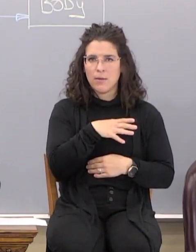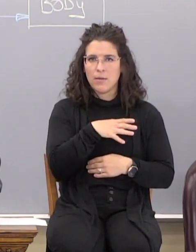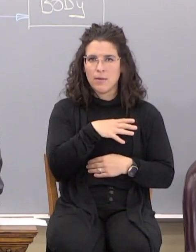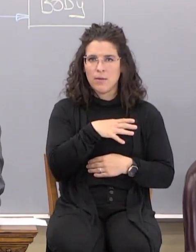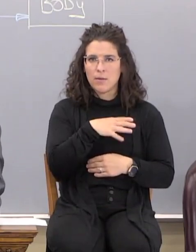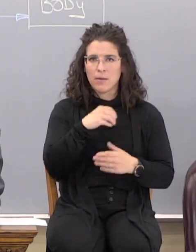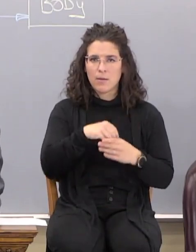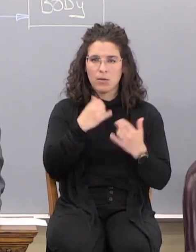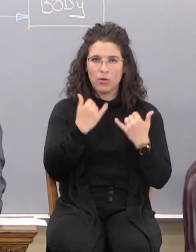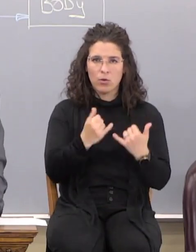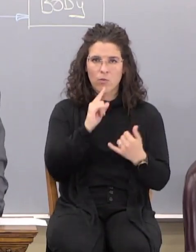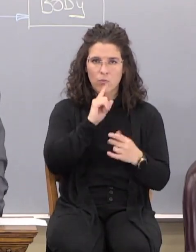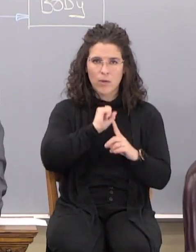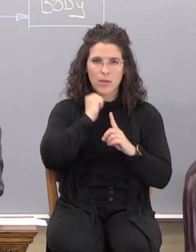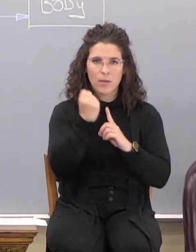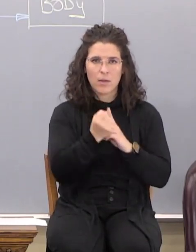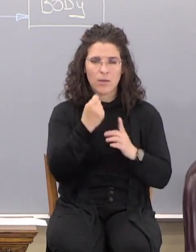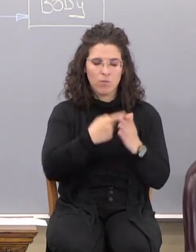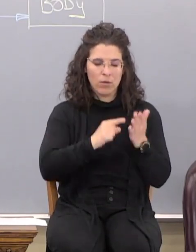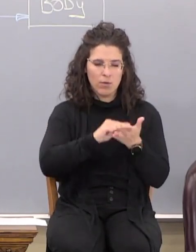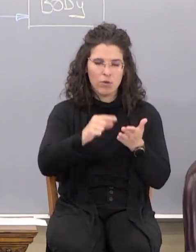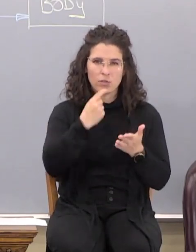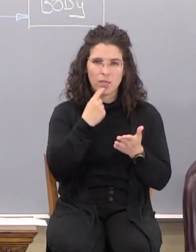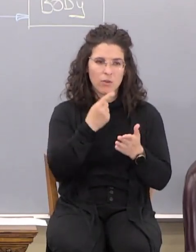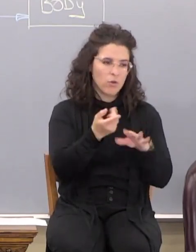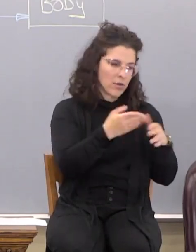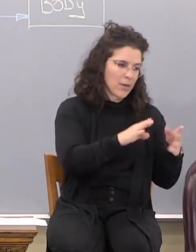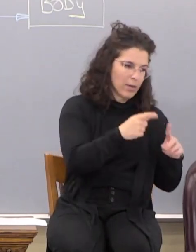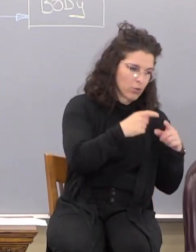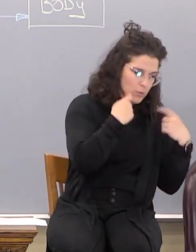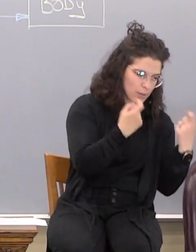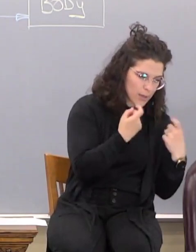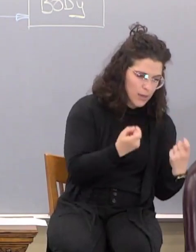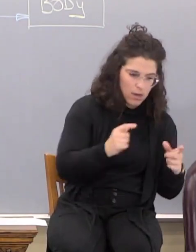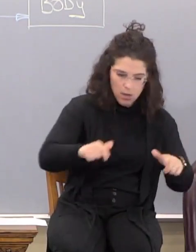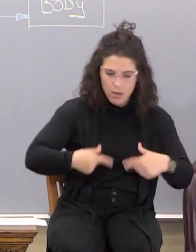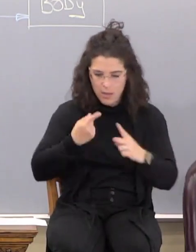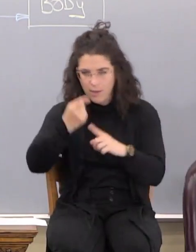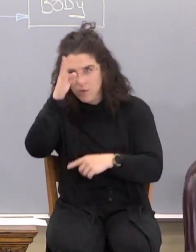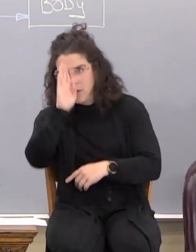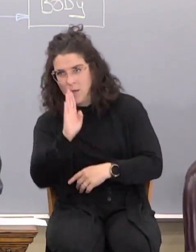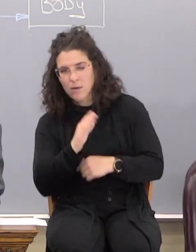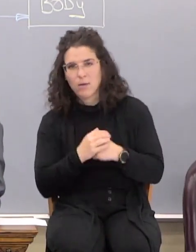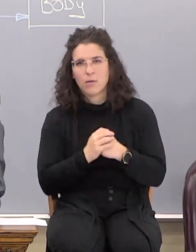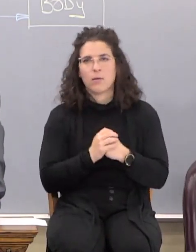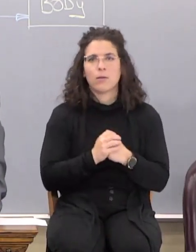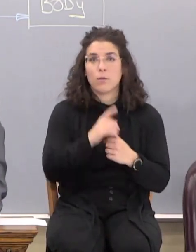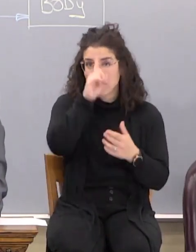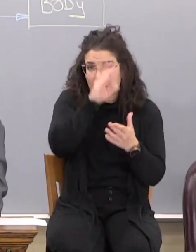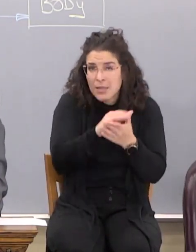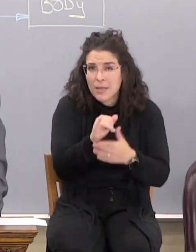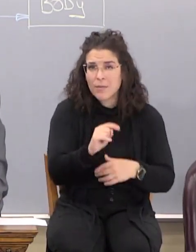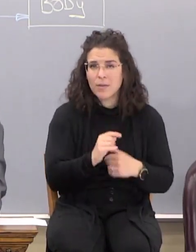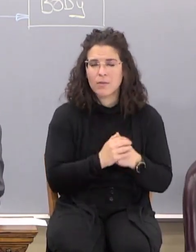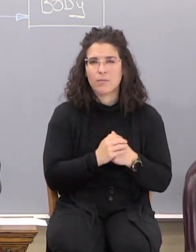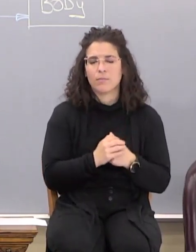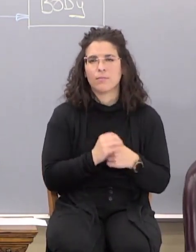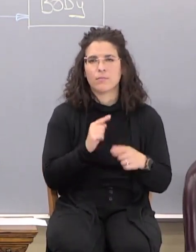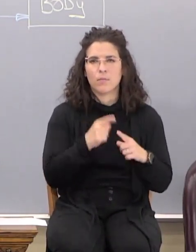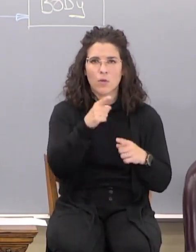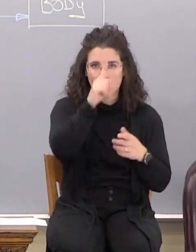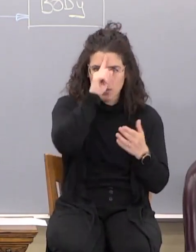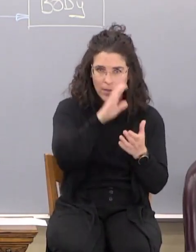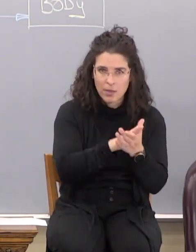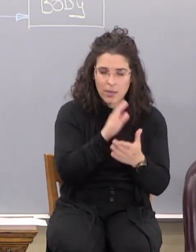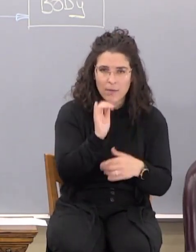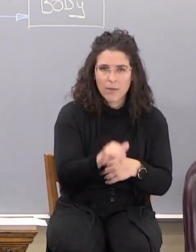into the current reality of what these verses say you are. You're dead to sin, alive unto God. So believe it. Now when you believe